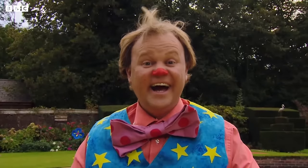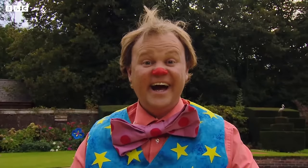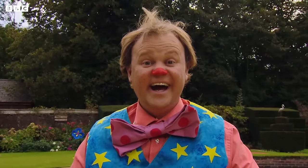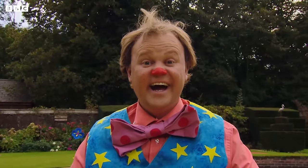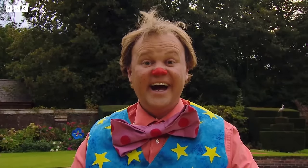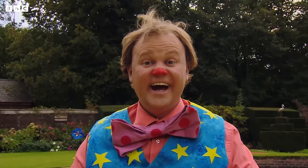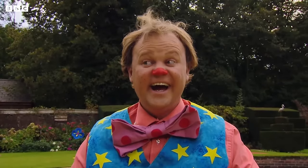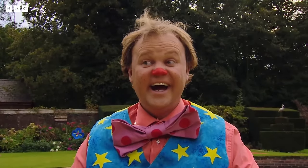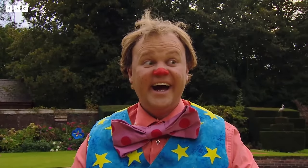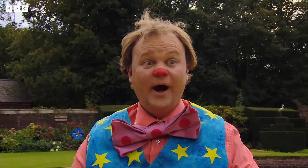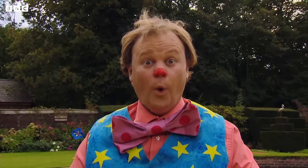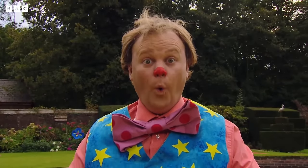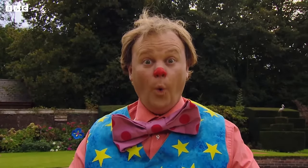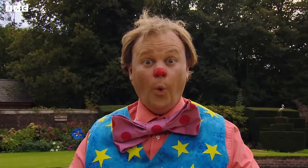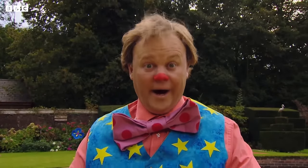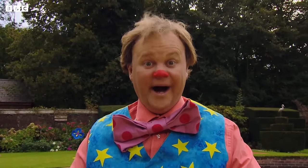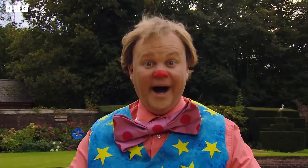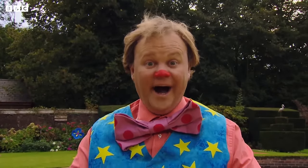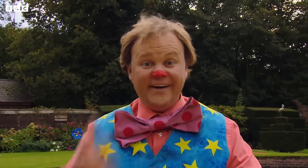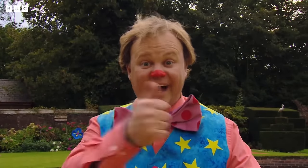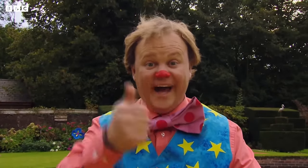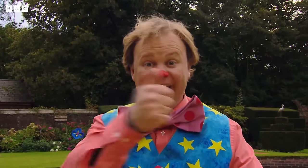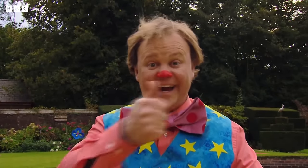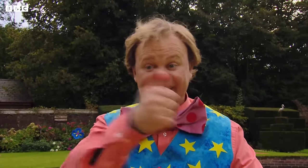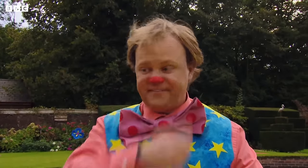Try some more. Ooh. Okay.